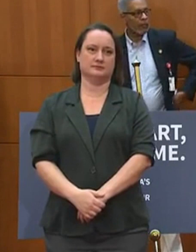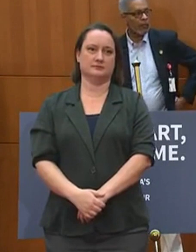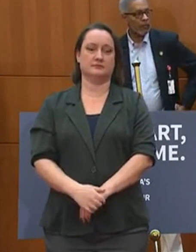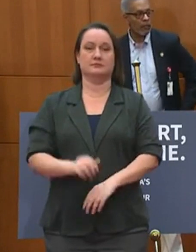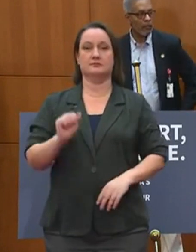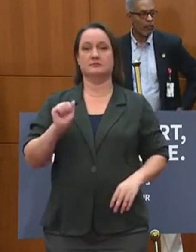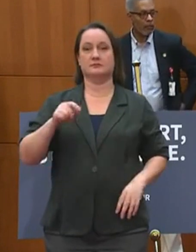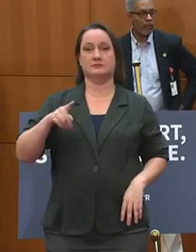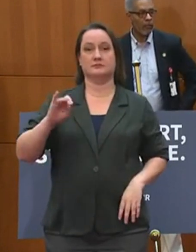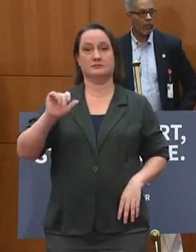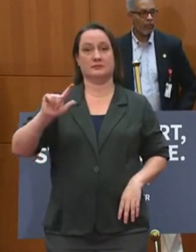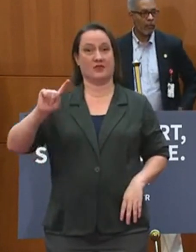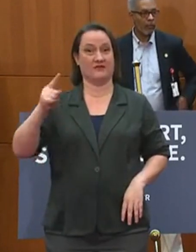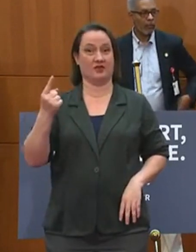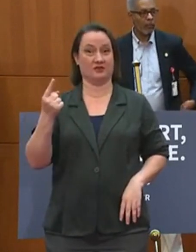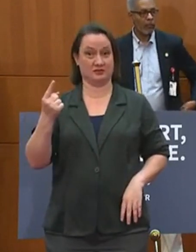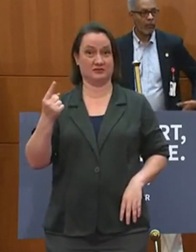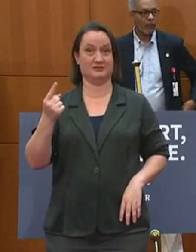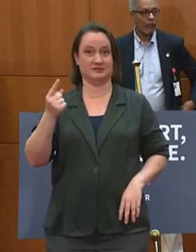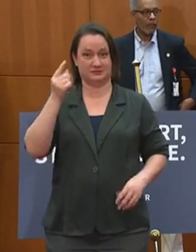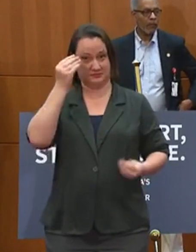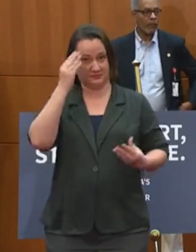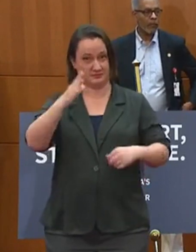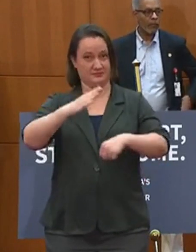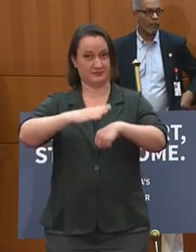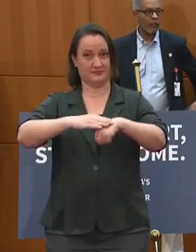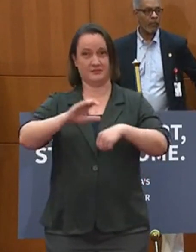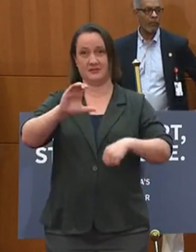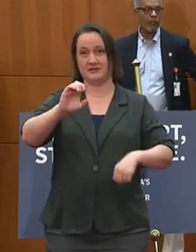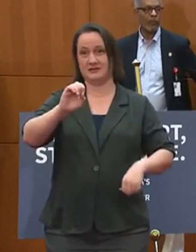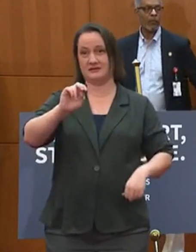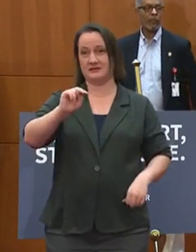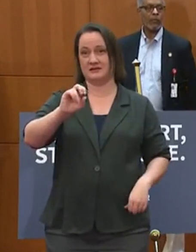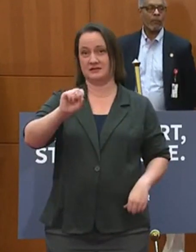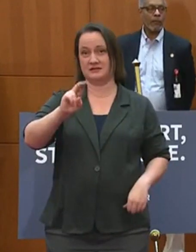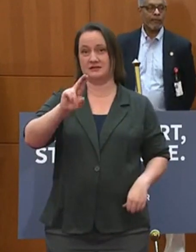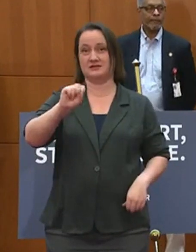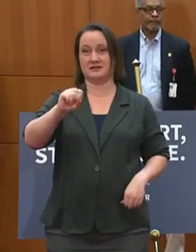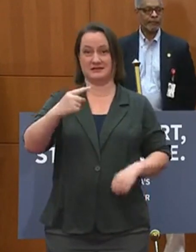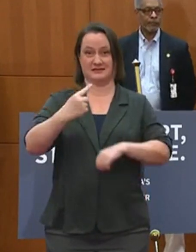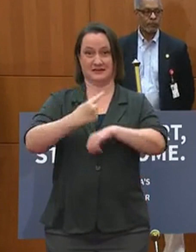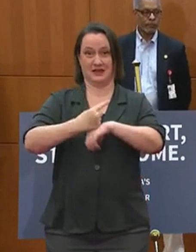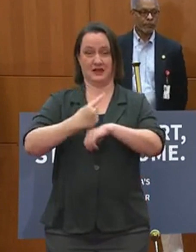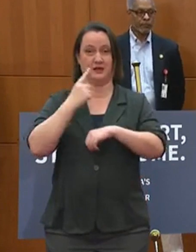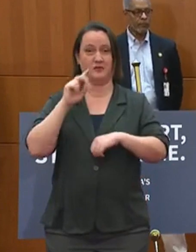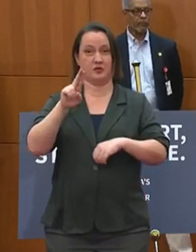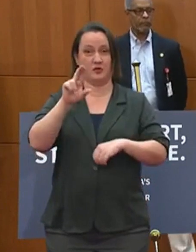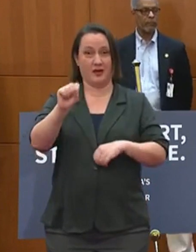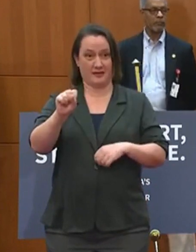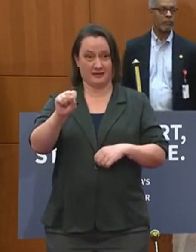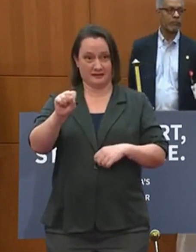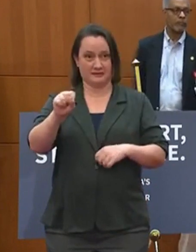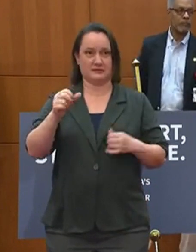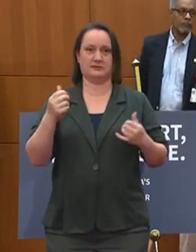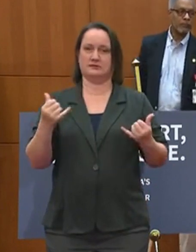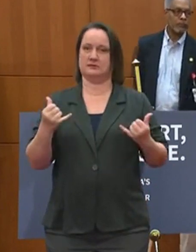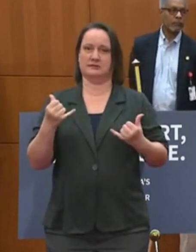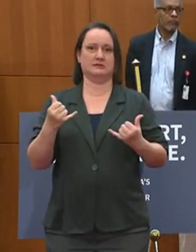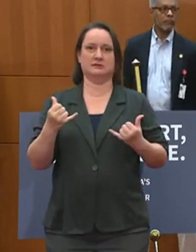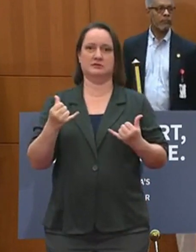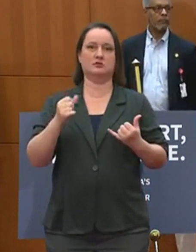April the 1st is Census Day in the United States. Although census takers won't be going door to